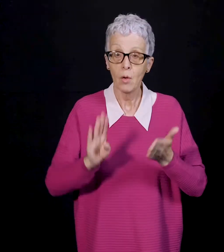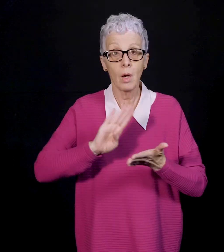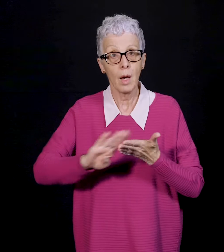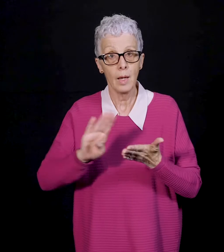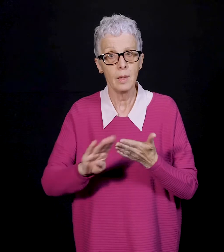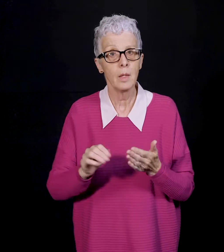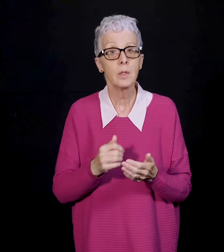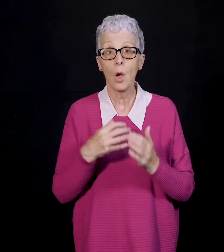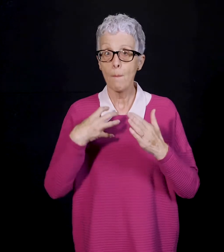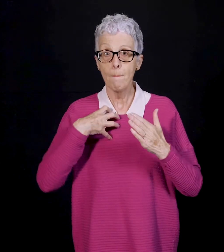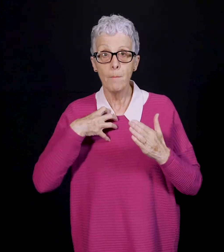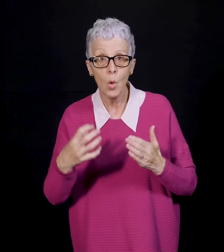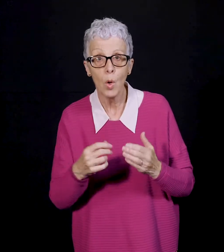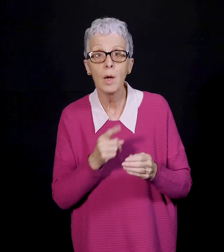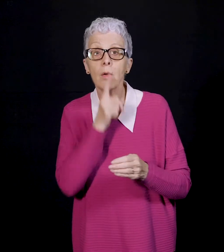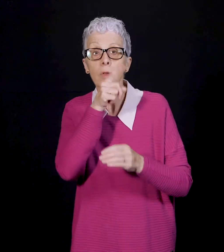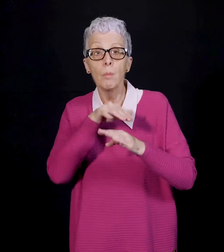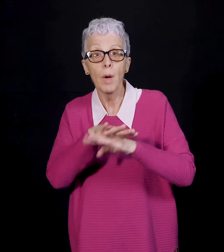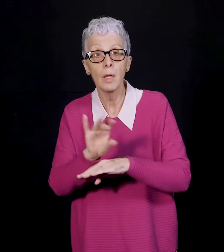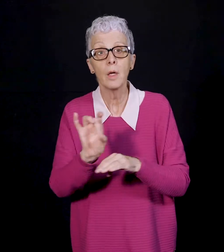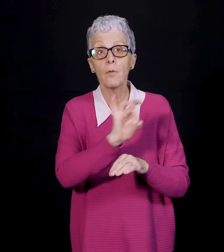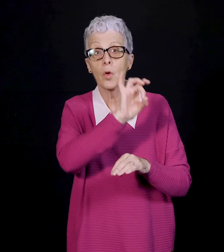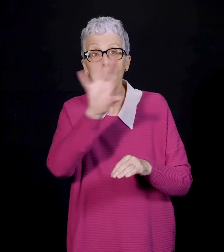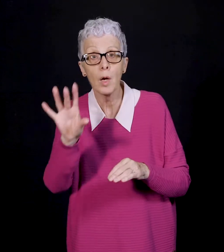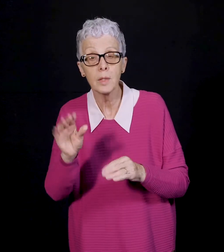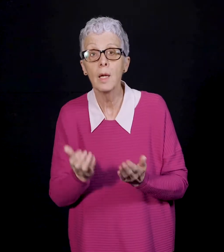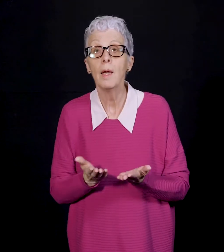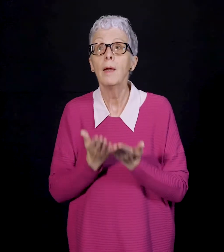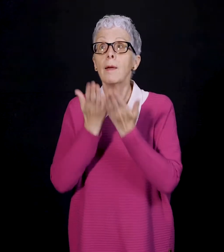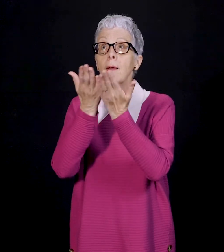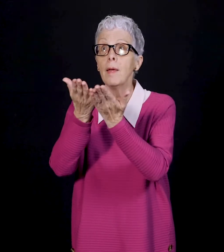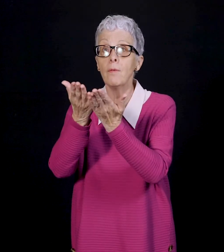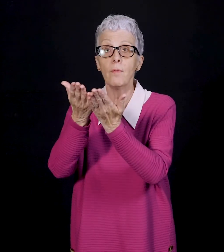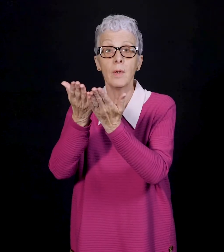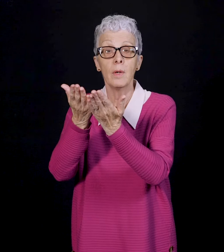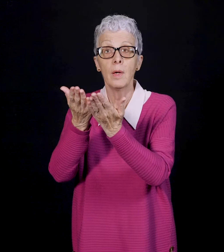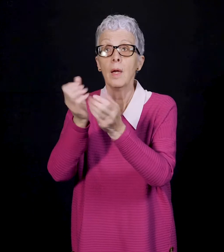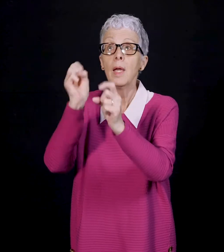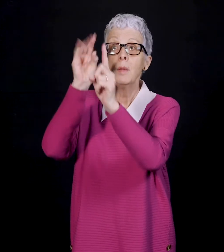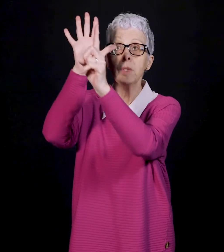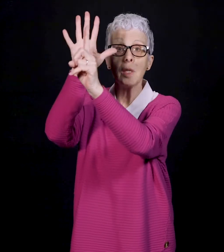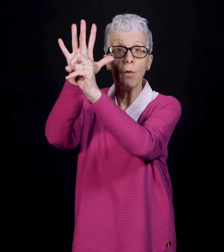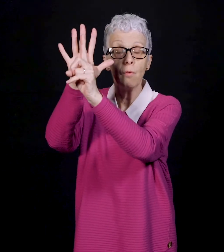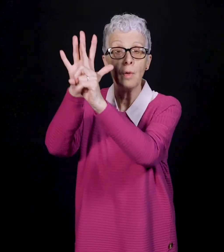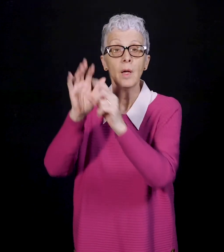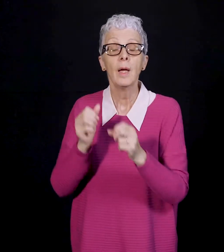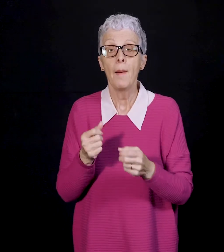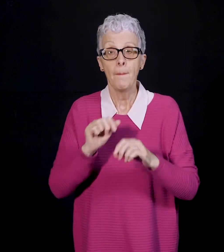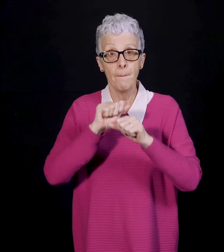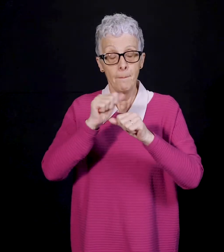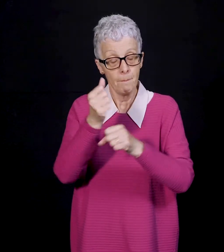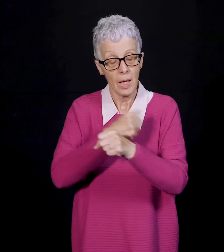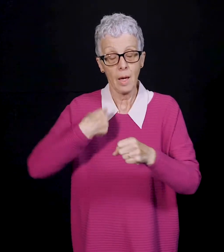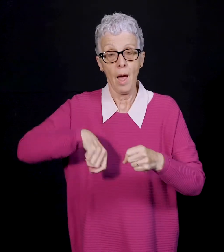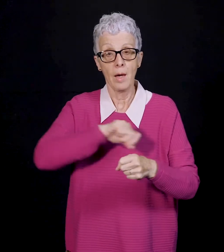the blood of Christ, who through the eternal Spirit offered himself unblemished to God, cleanse our consciences from acts that lead to death so